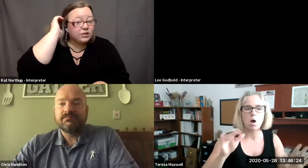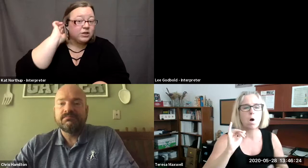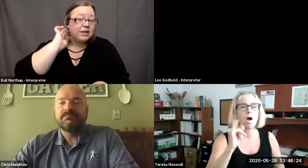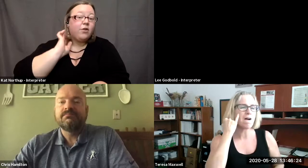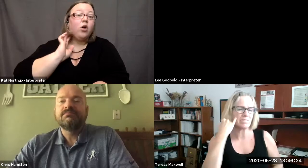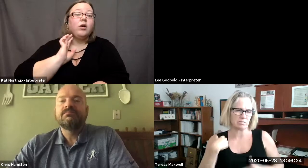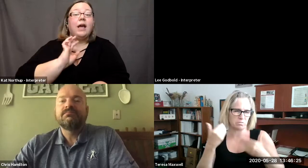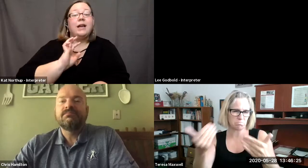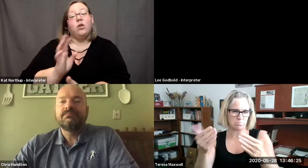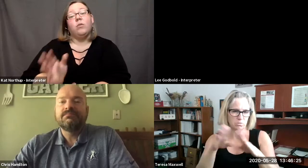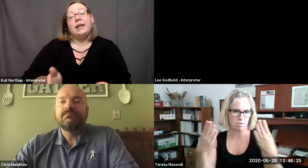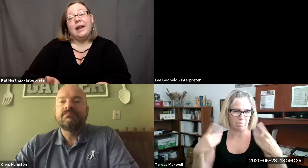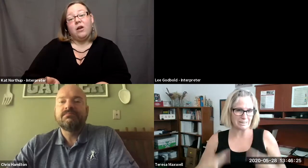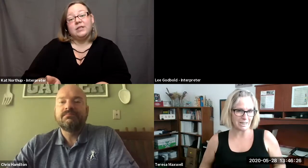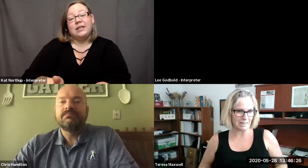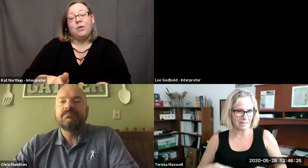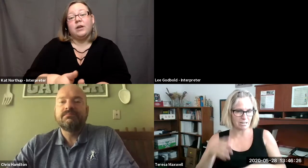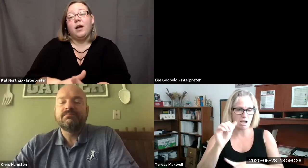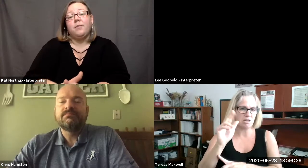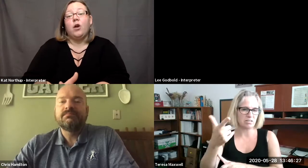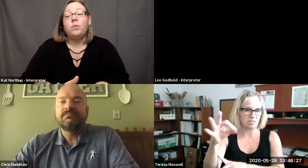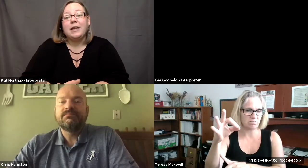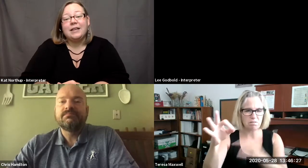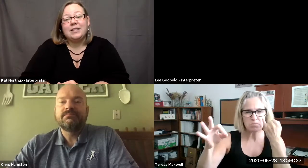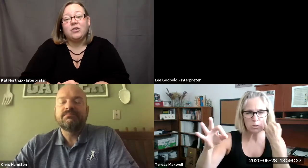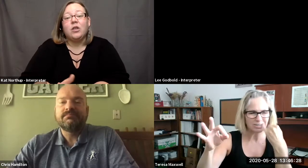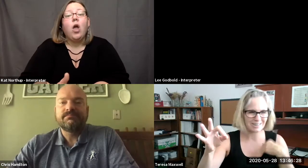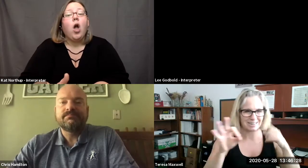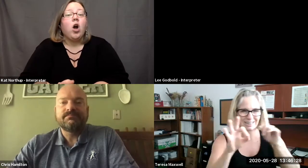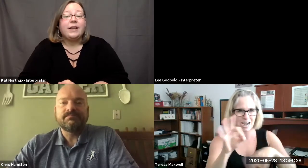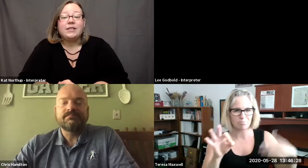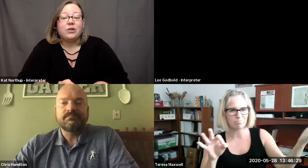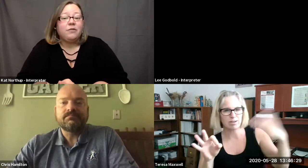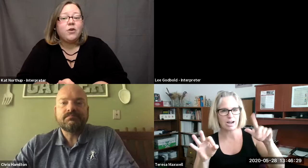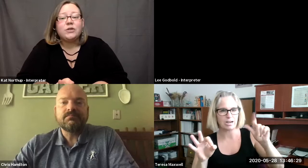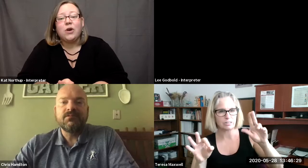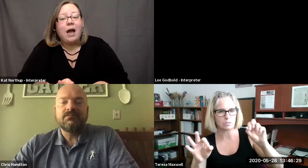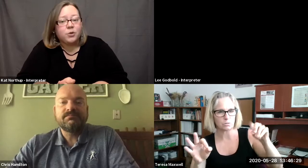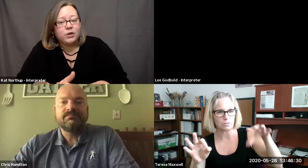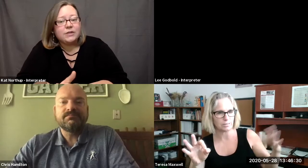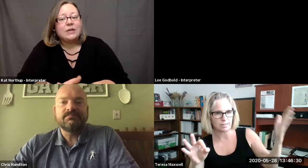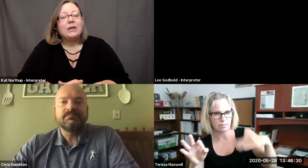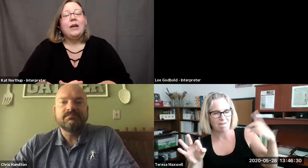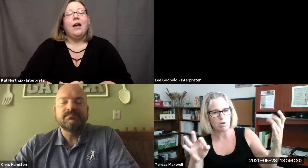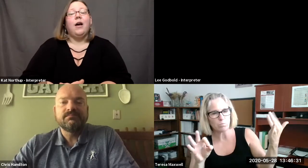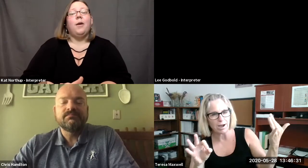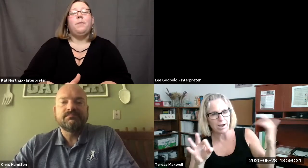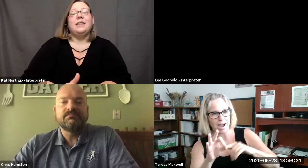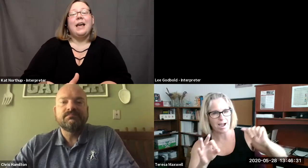district has already announced that they would not be opening until August 31st or afterwards. But that